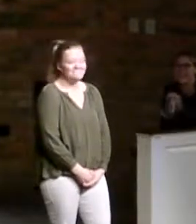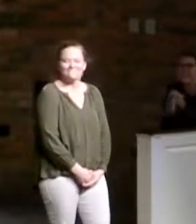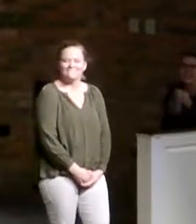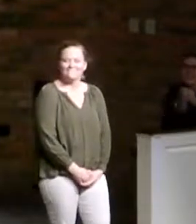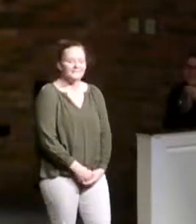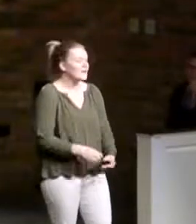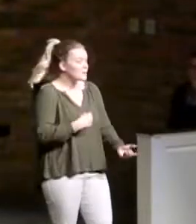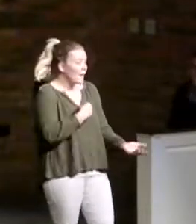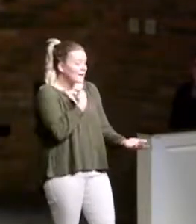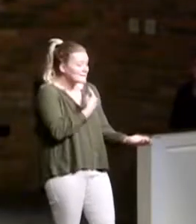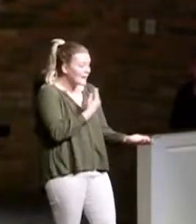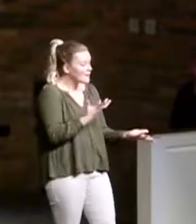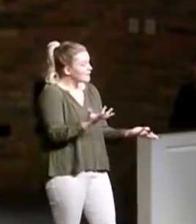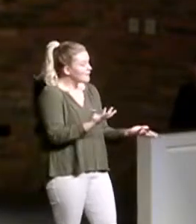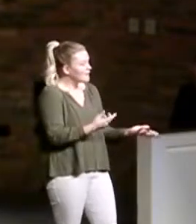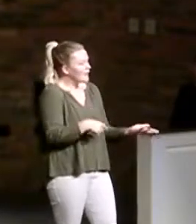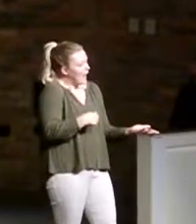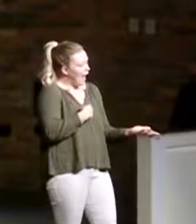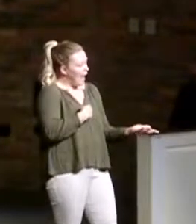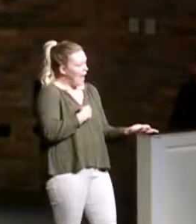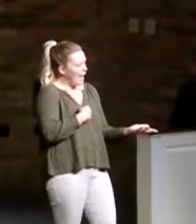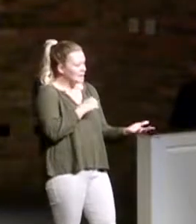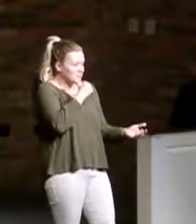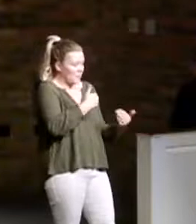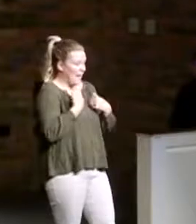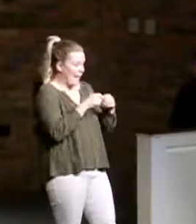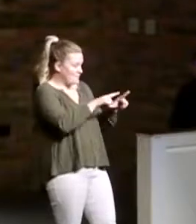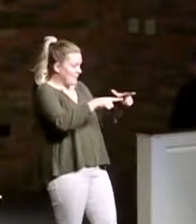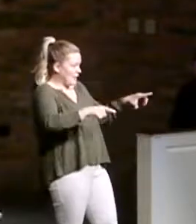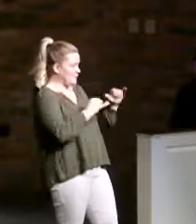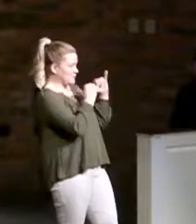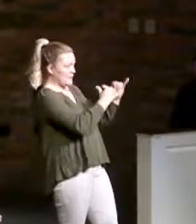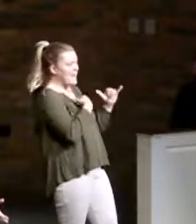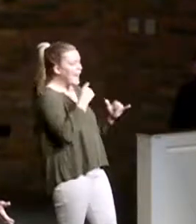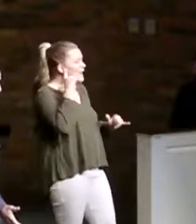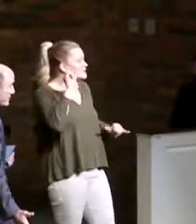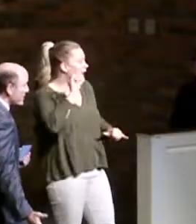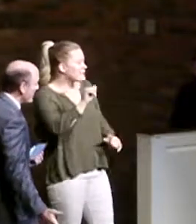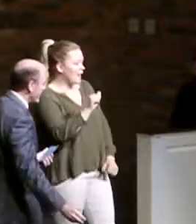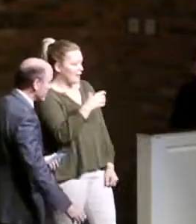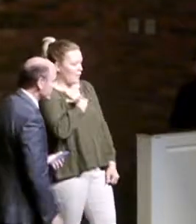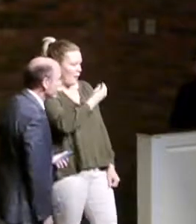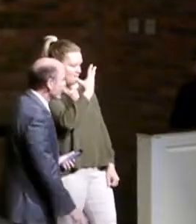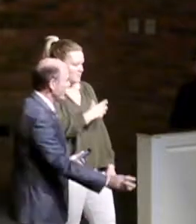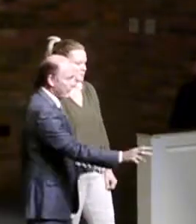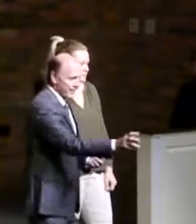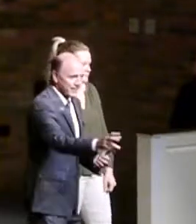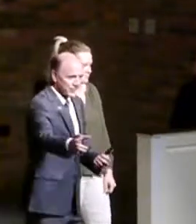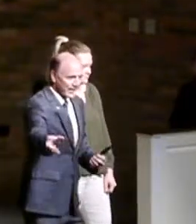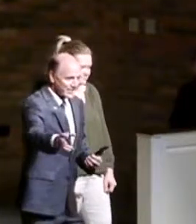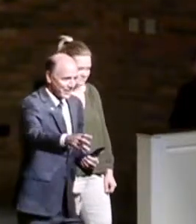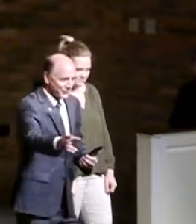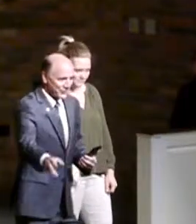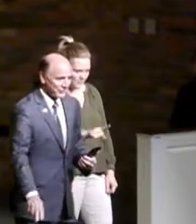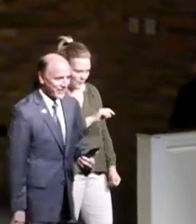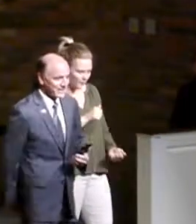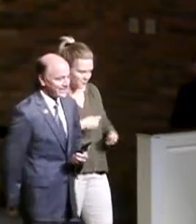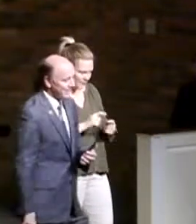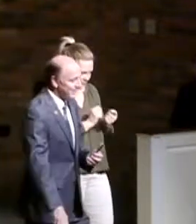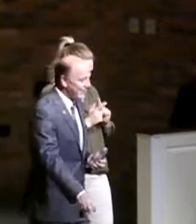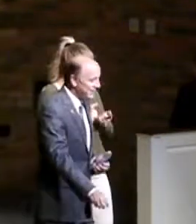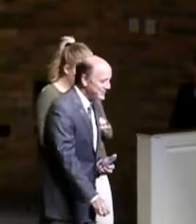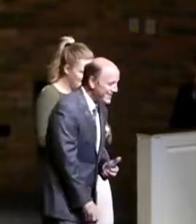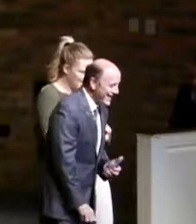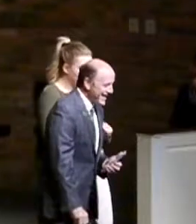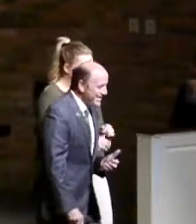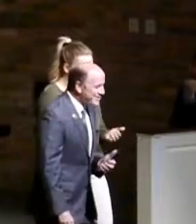basically said was I didn't have the facility with language that my father did. So I sound like an Anglo when I speak Spanish. You're already translating for your friends, I know. I